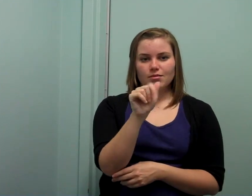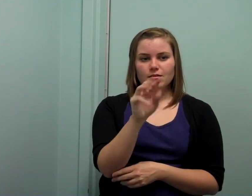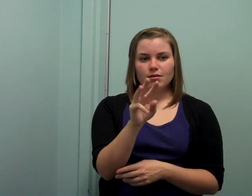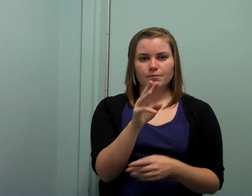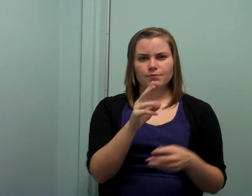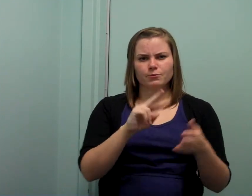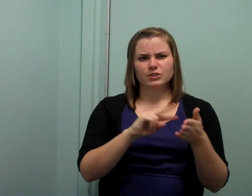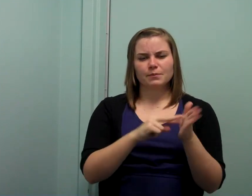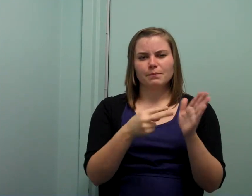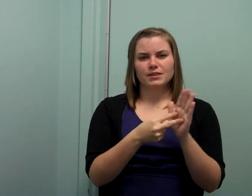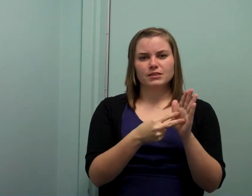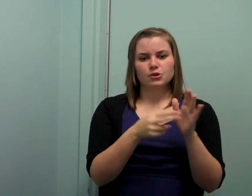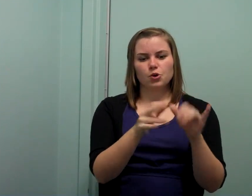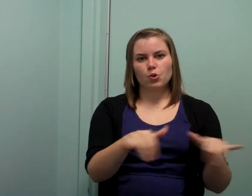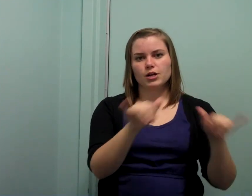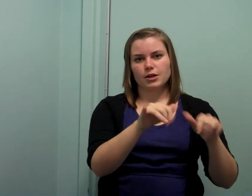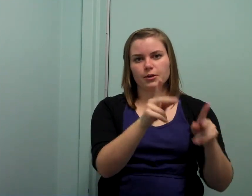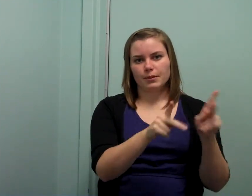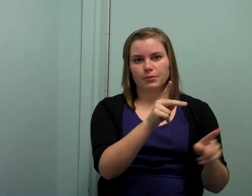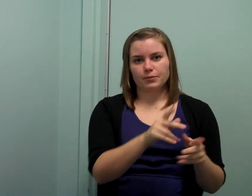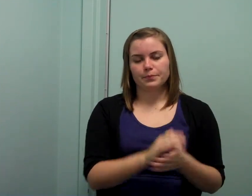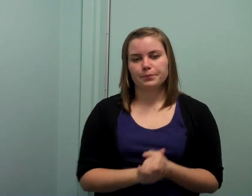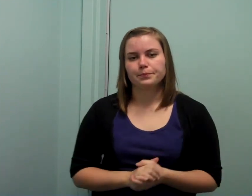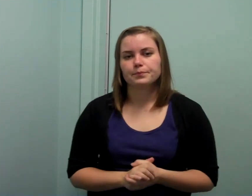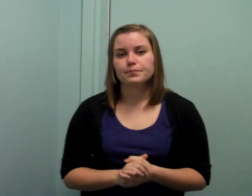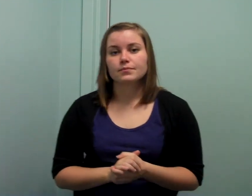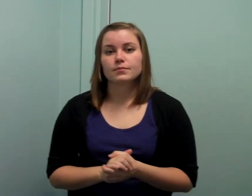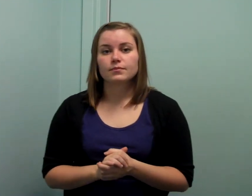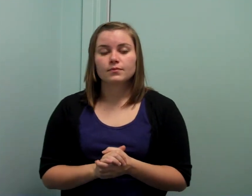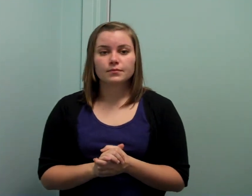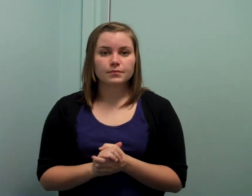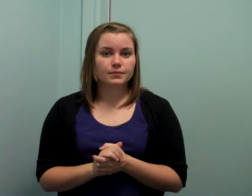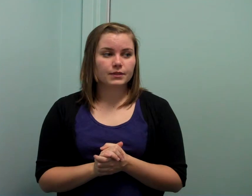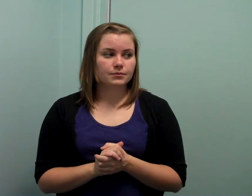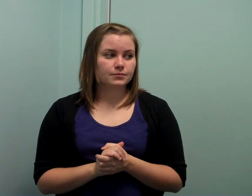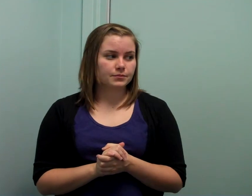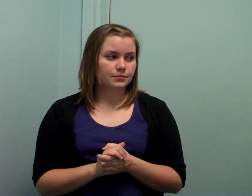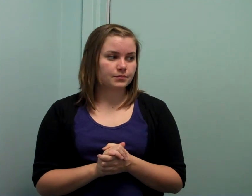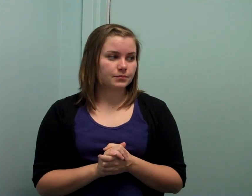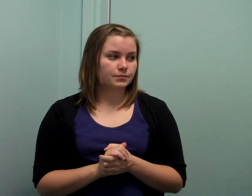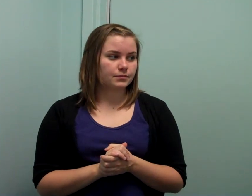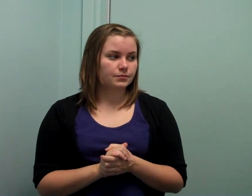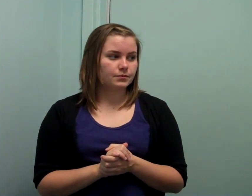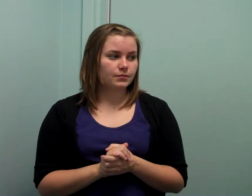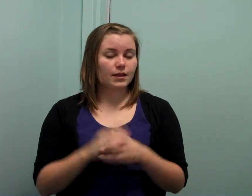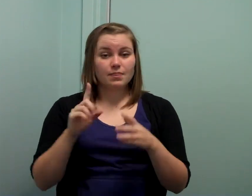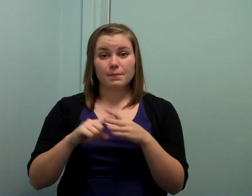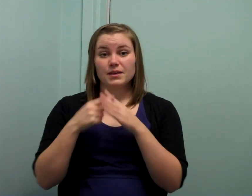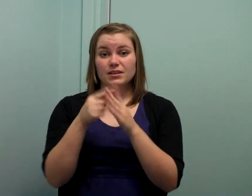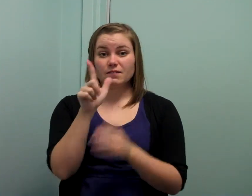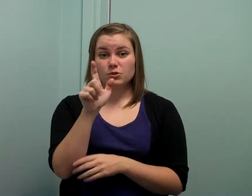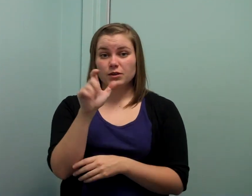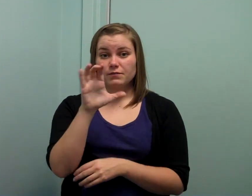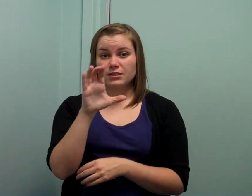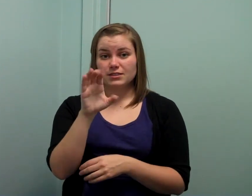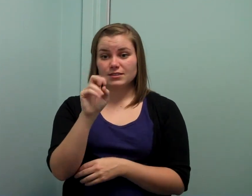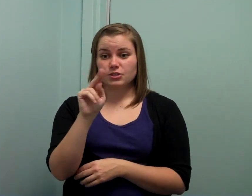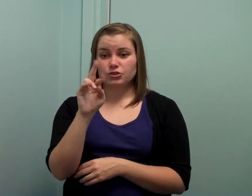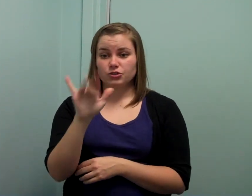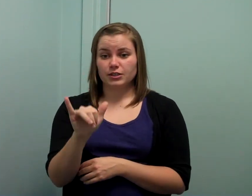people. And it's very easy at the beginning of the 21st century to realize